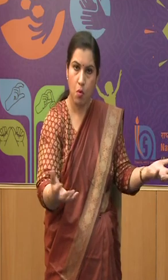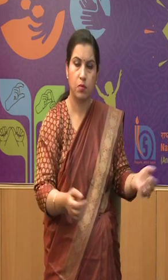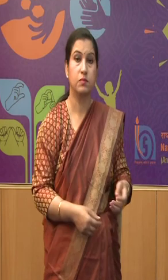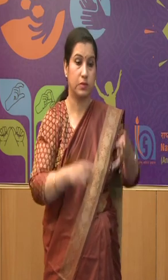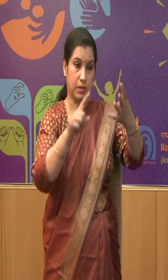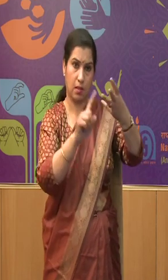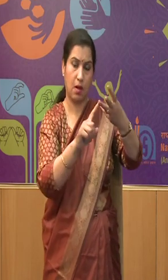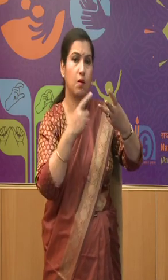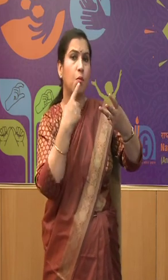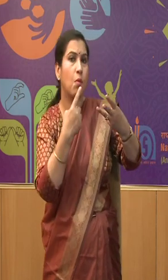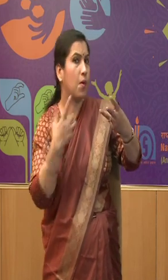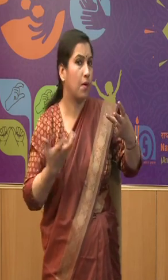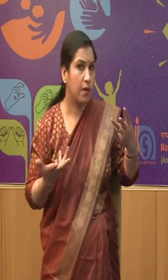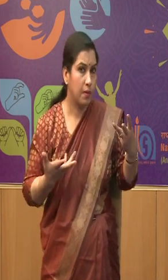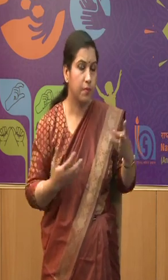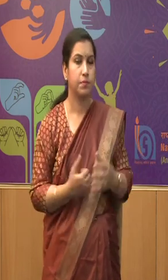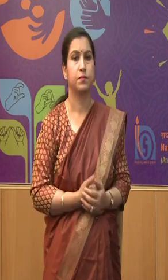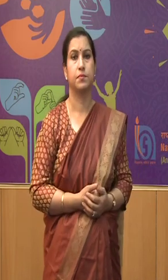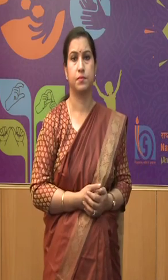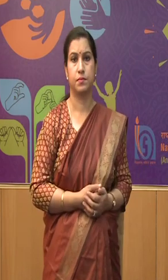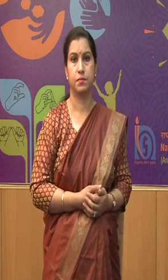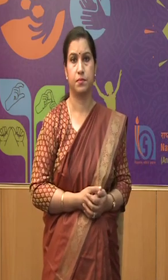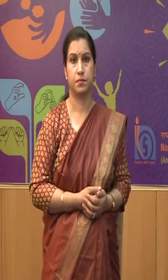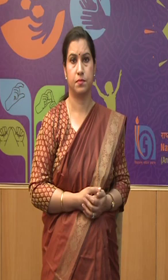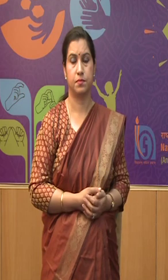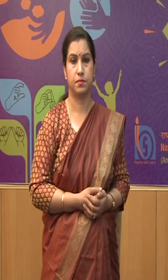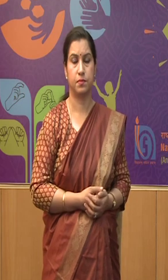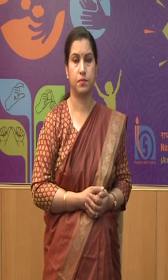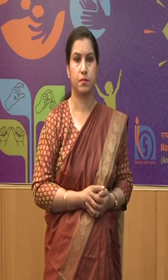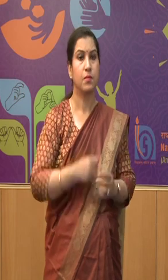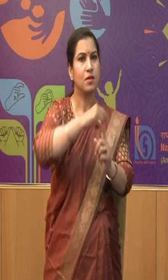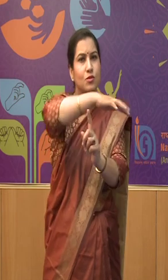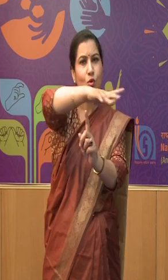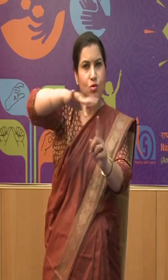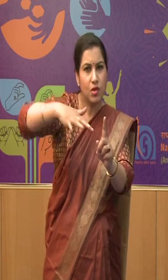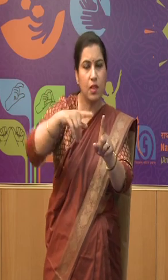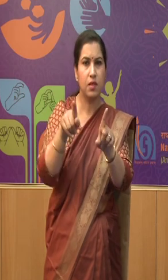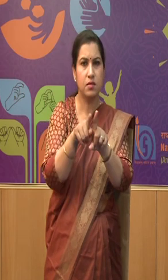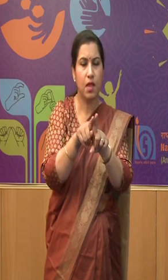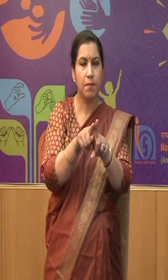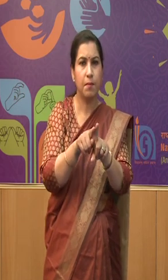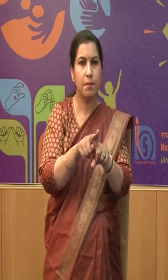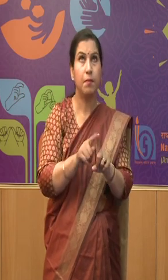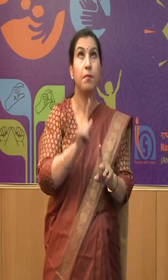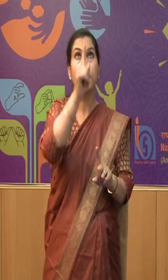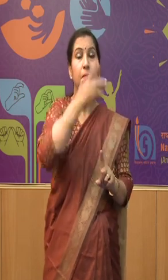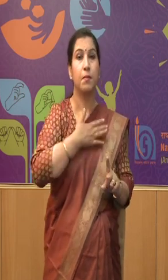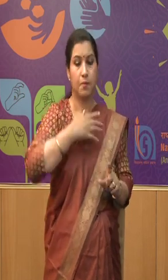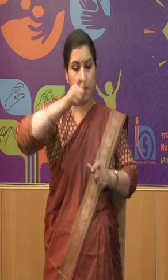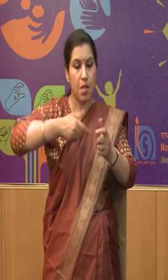The third point we discussed was role of social and religious reformers